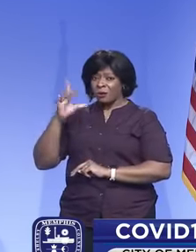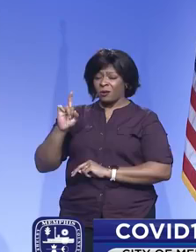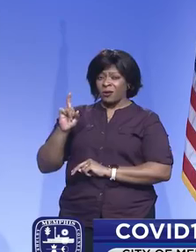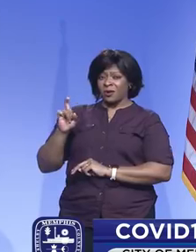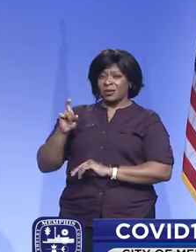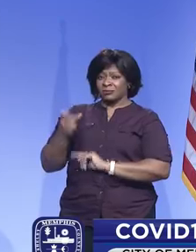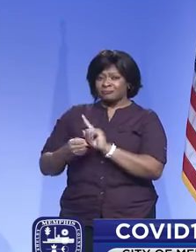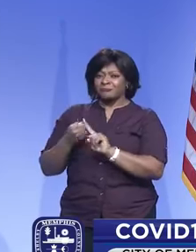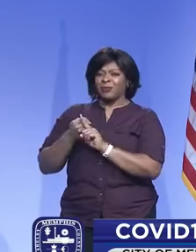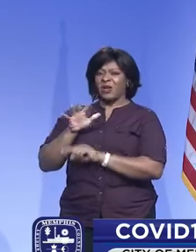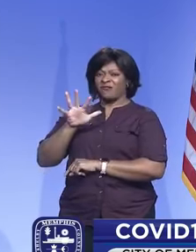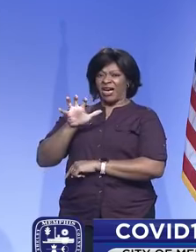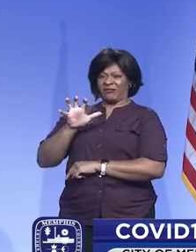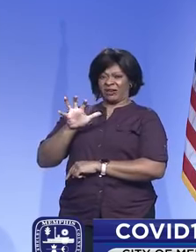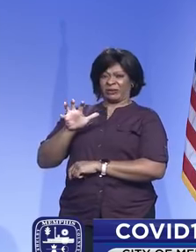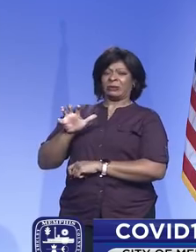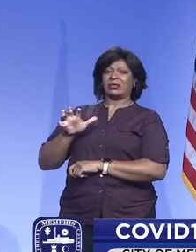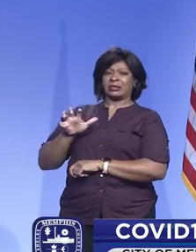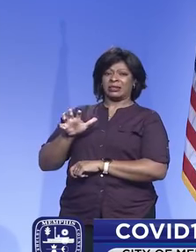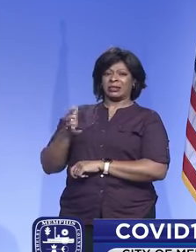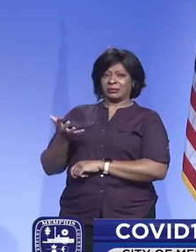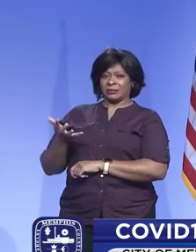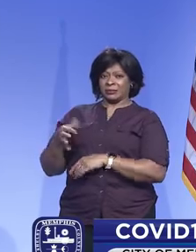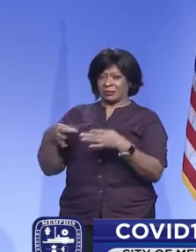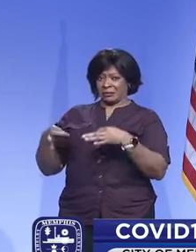Hitting 500.